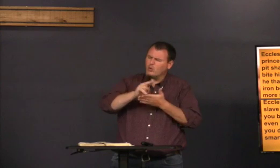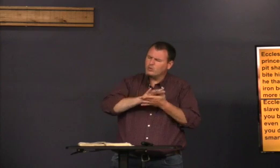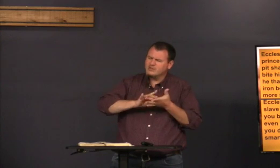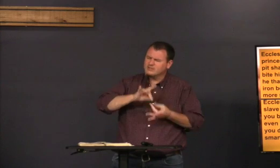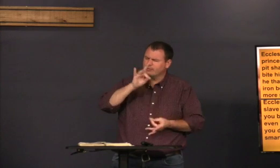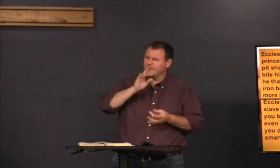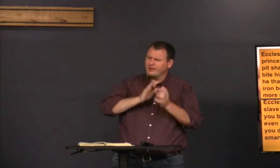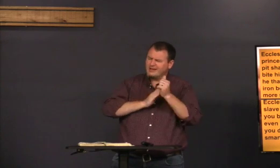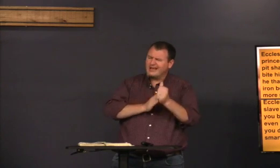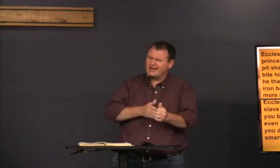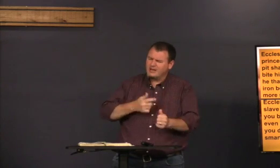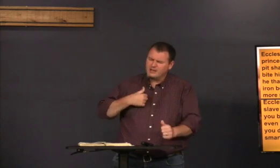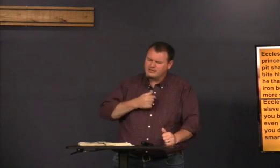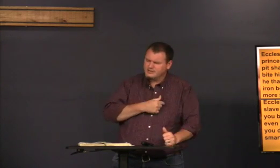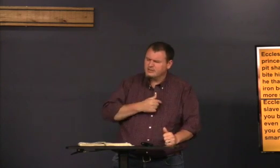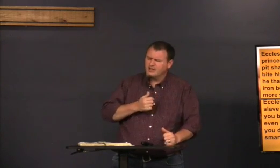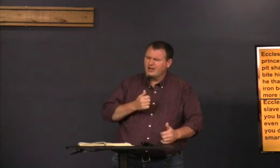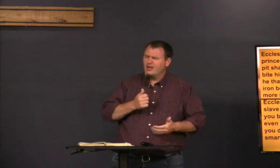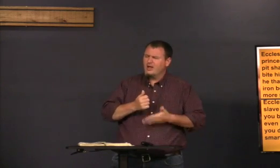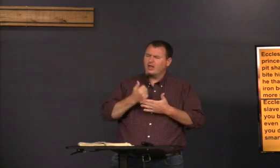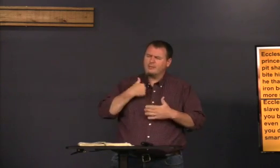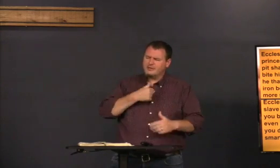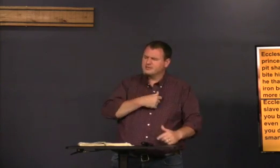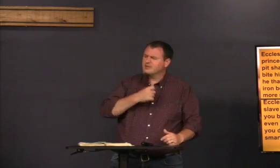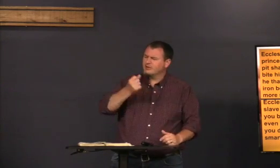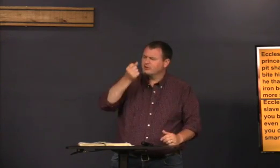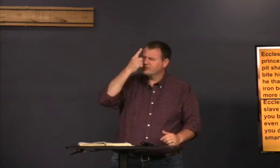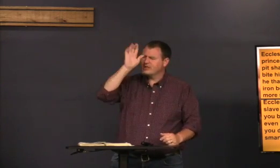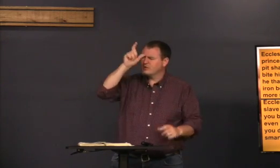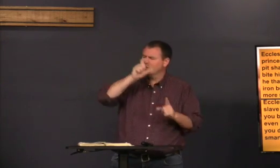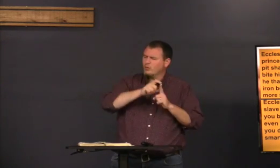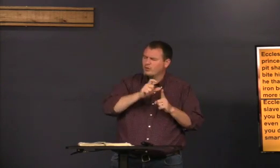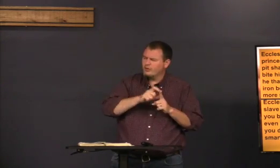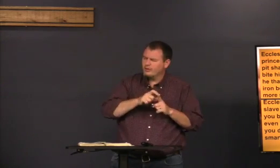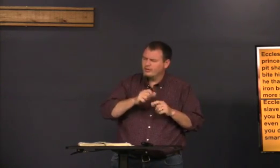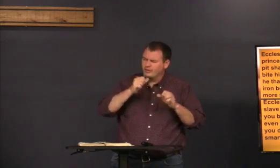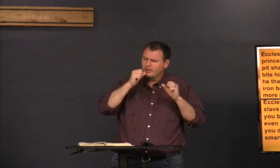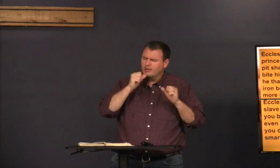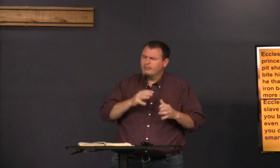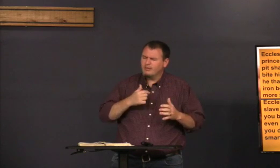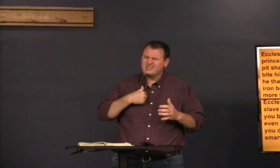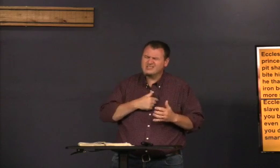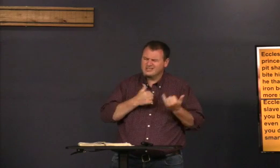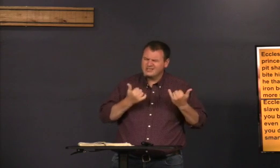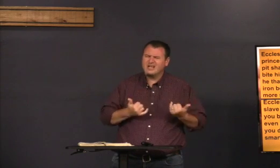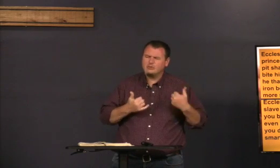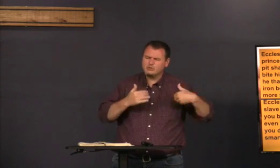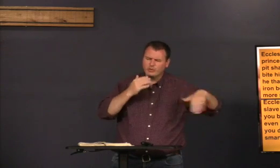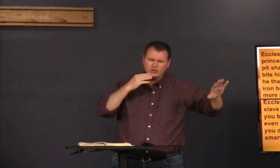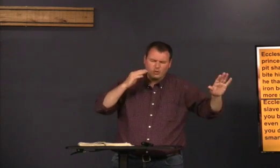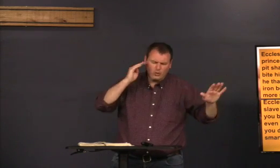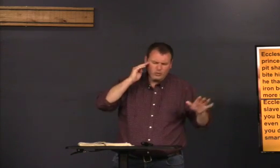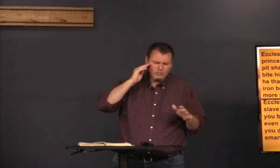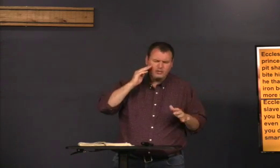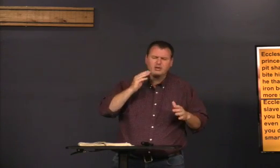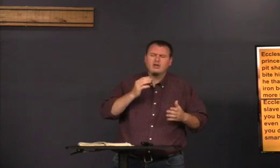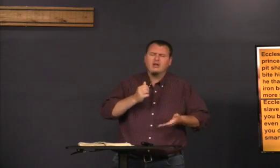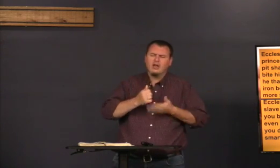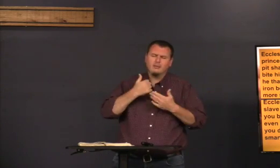Holy Spirit guiding us. Help us to understand your word. Bless us now as we go home. Help us